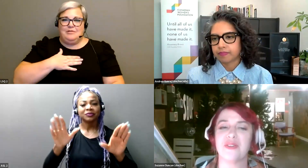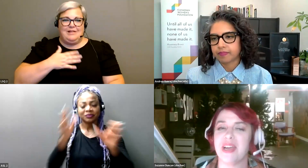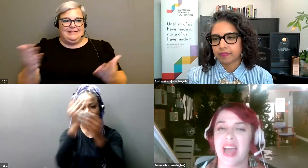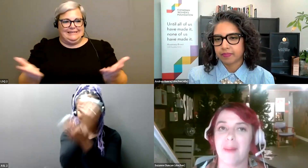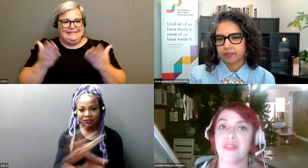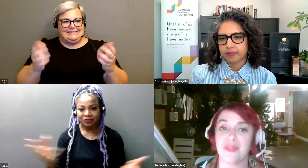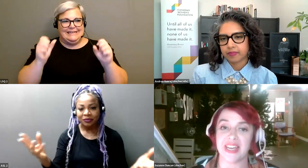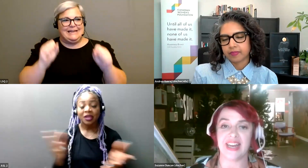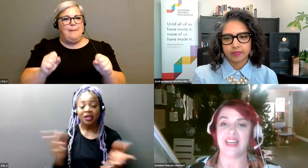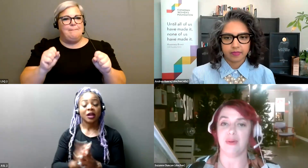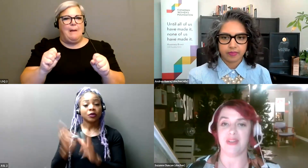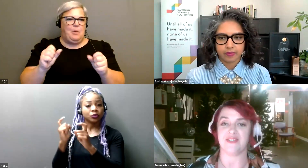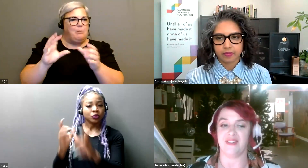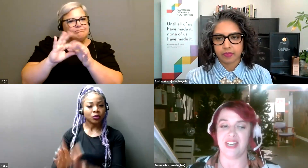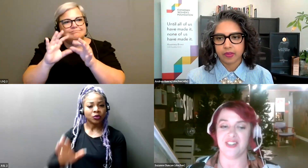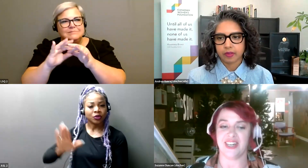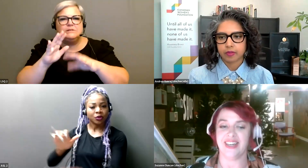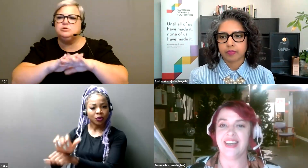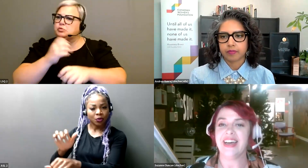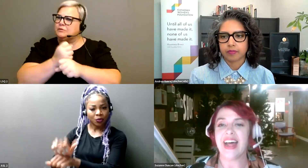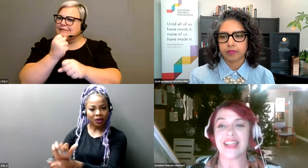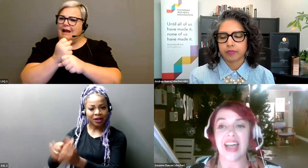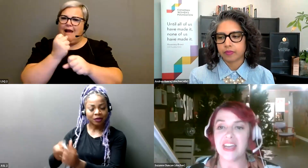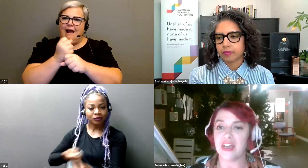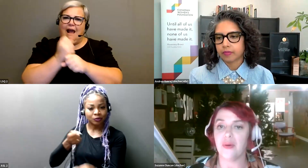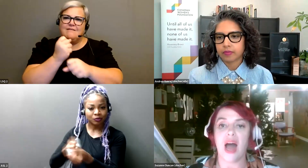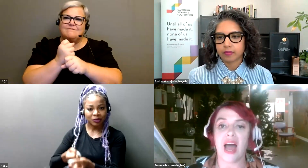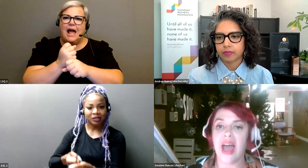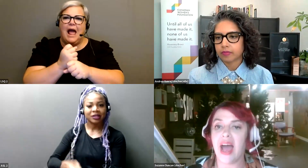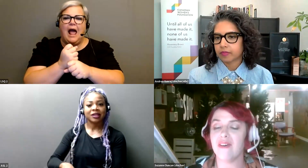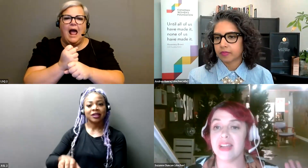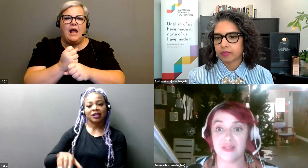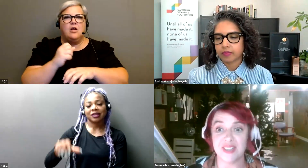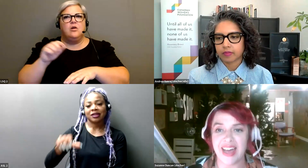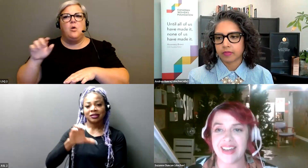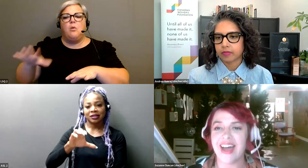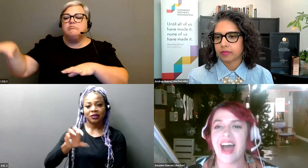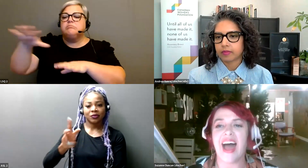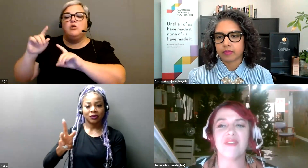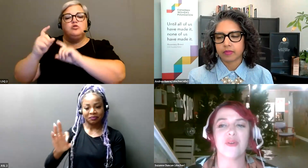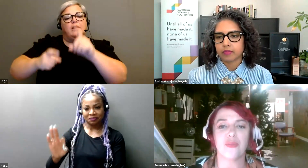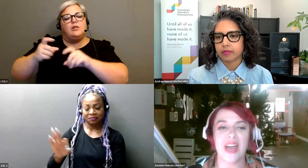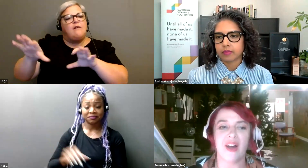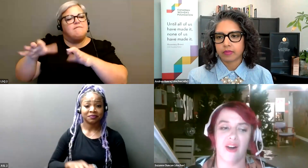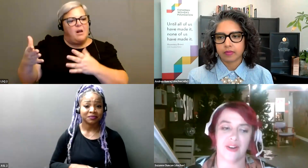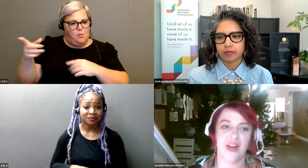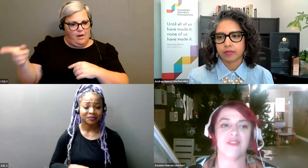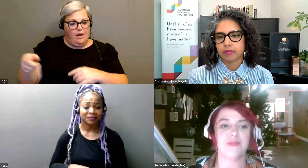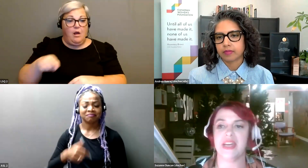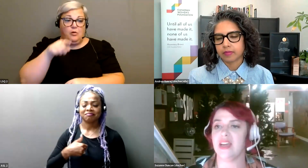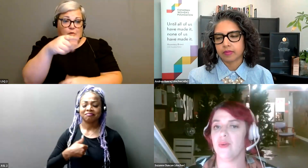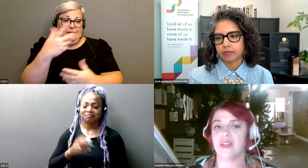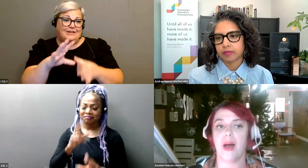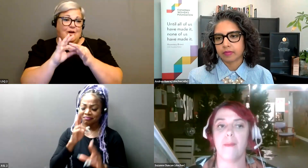that donors make happen through the Canadian Women's Foundation. Like you said, I have the great honor